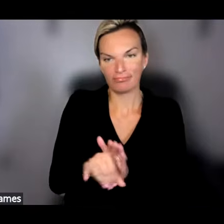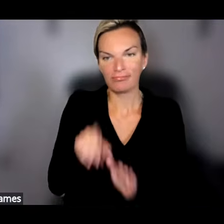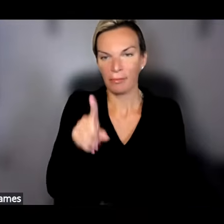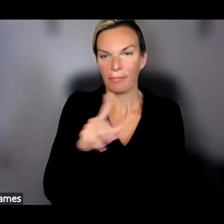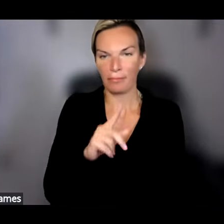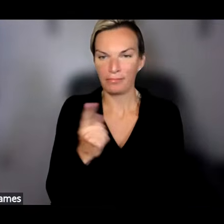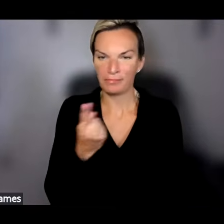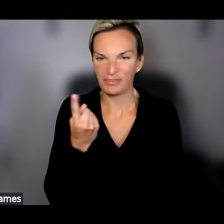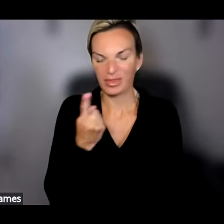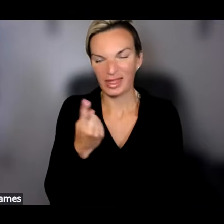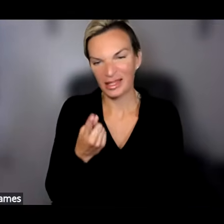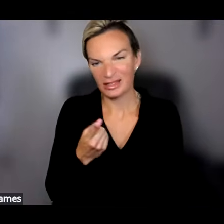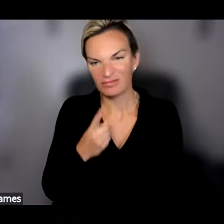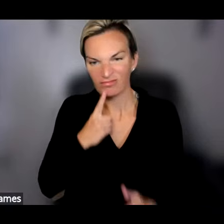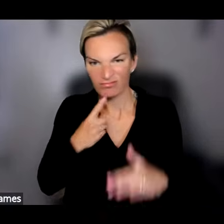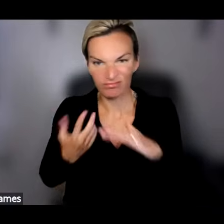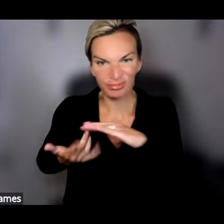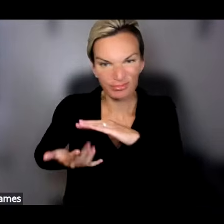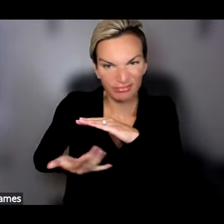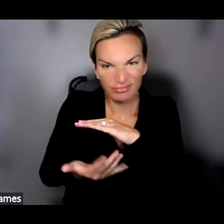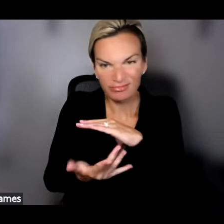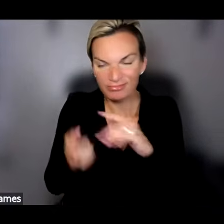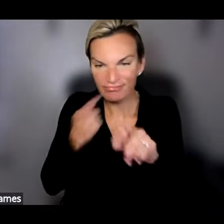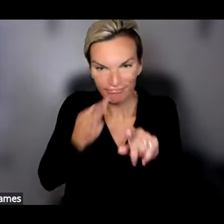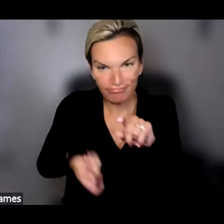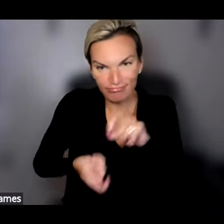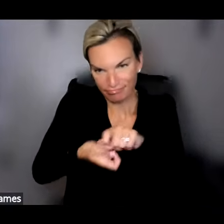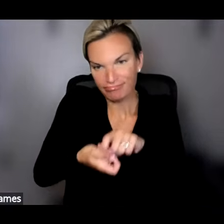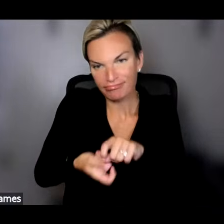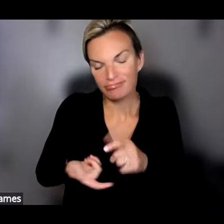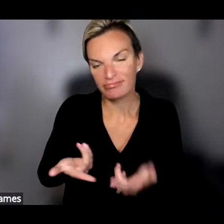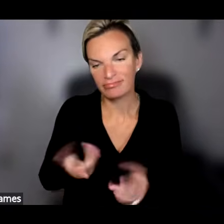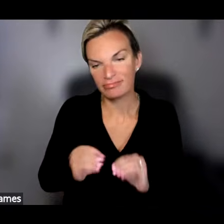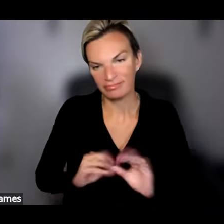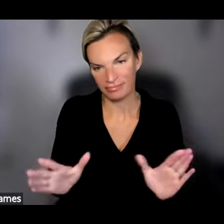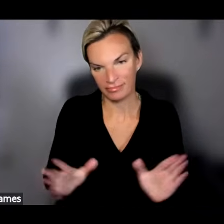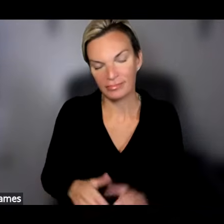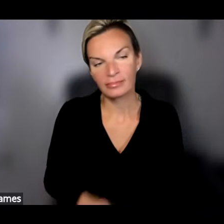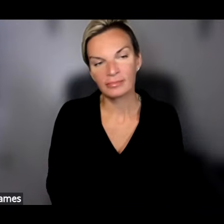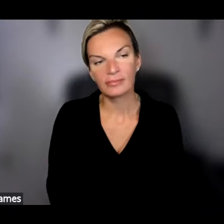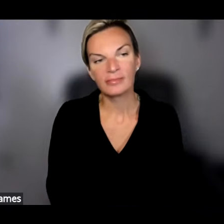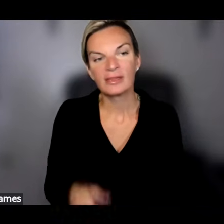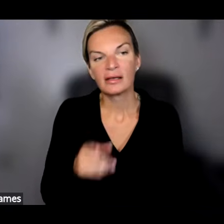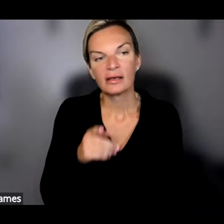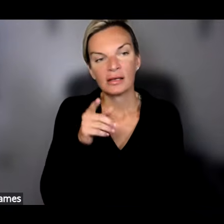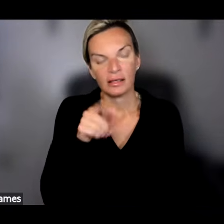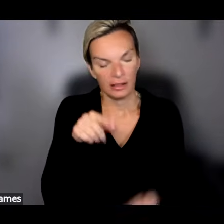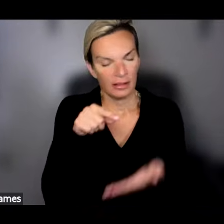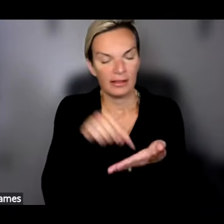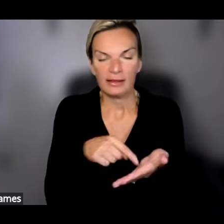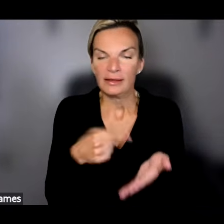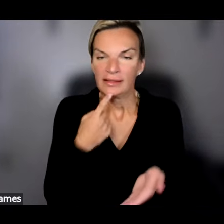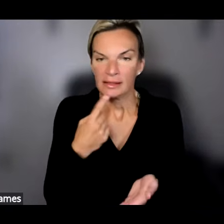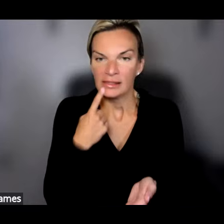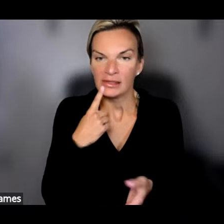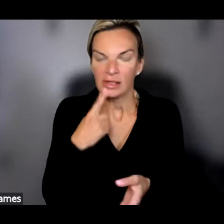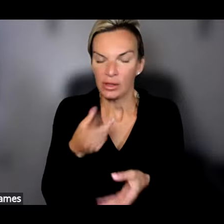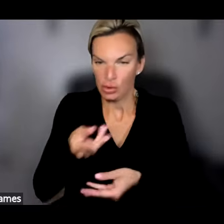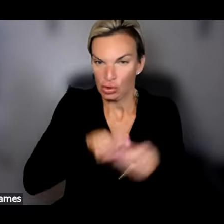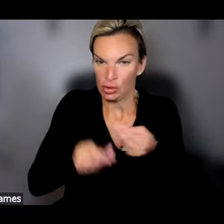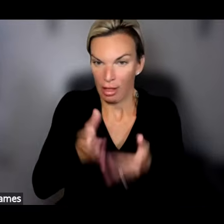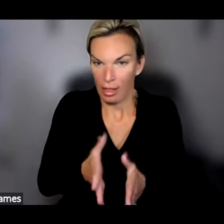also want to point out is in the manual, it says that the circulator must be in the vicinity of the people who are doing the